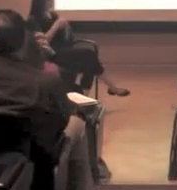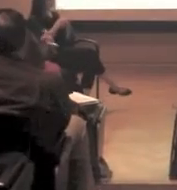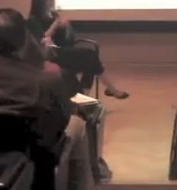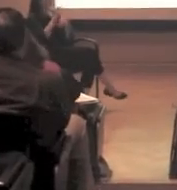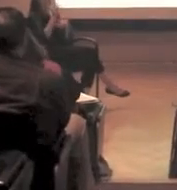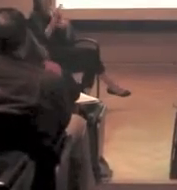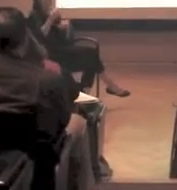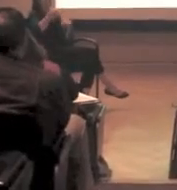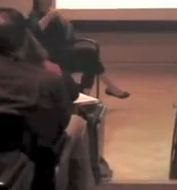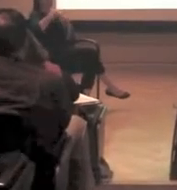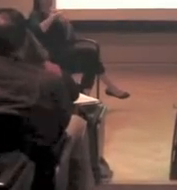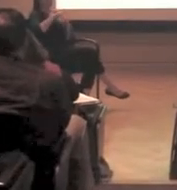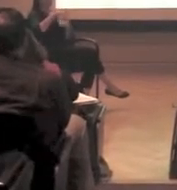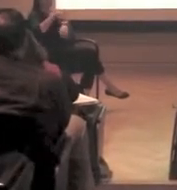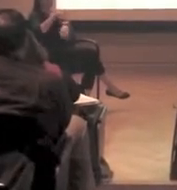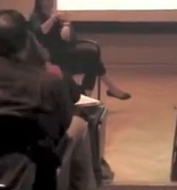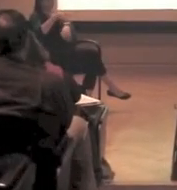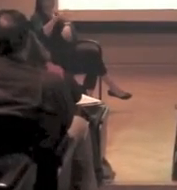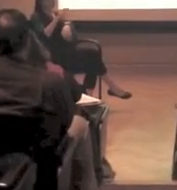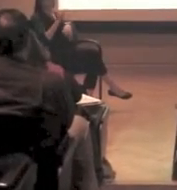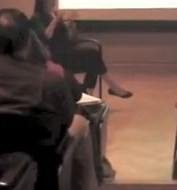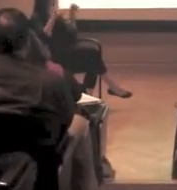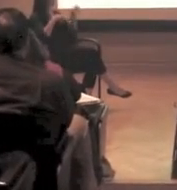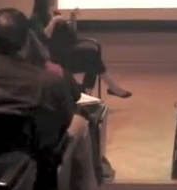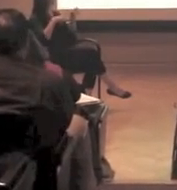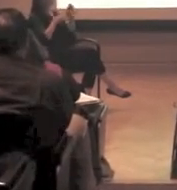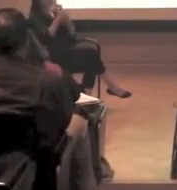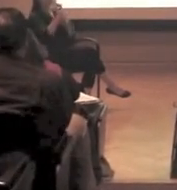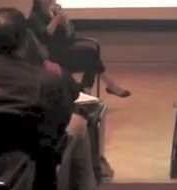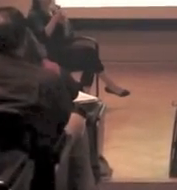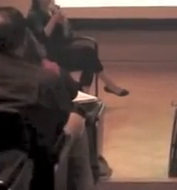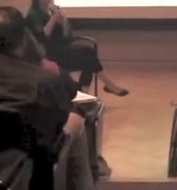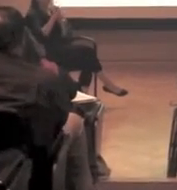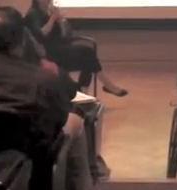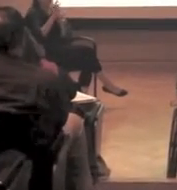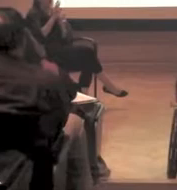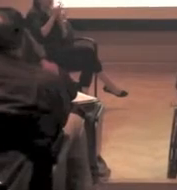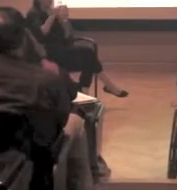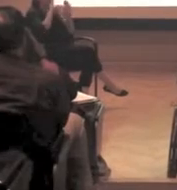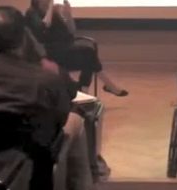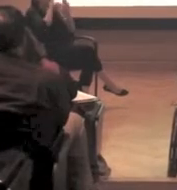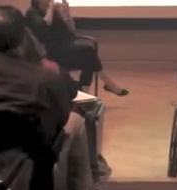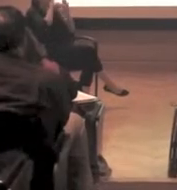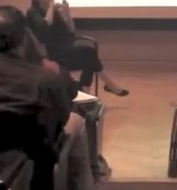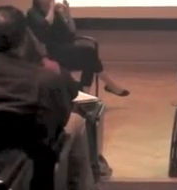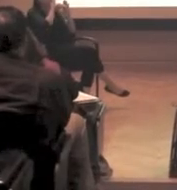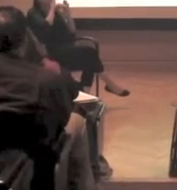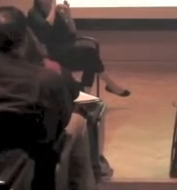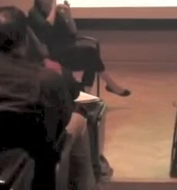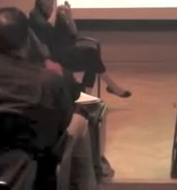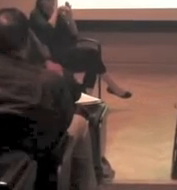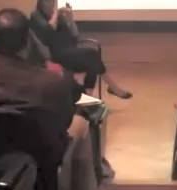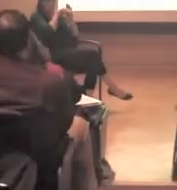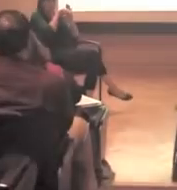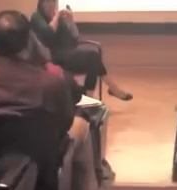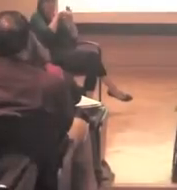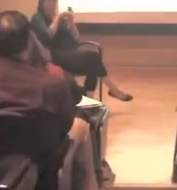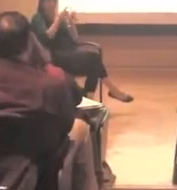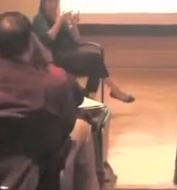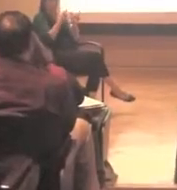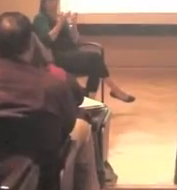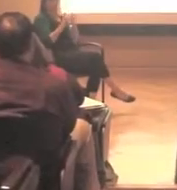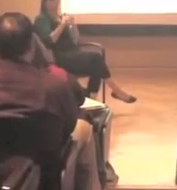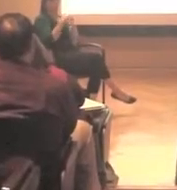primary children. Our infection rate is creeping down. It's not as low as, you know, it used to be as high as 9%, but now